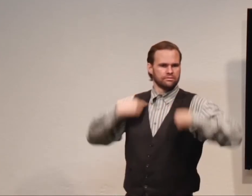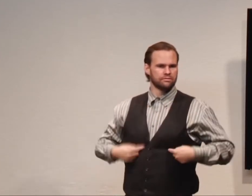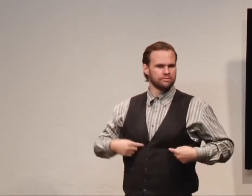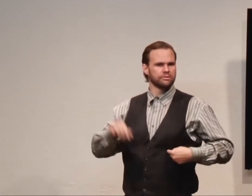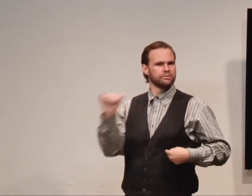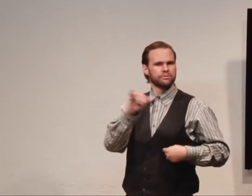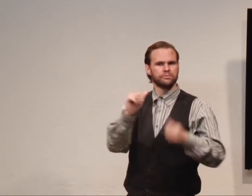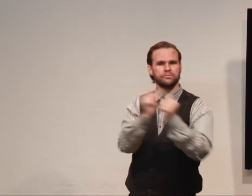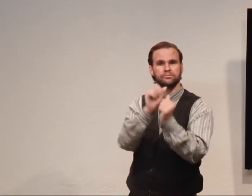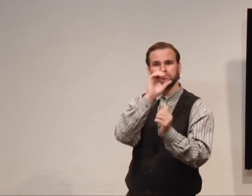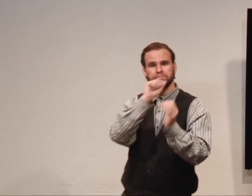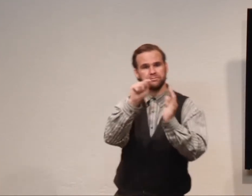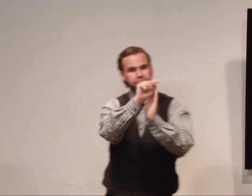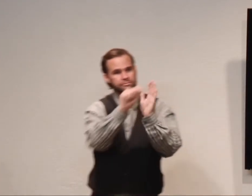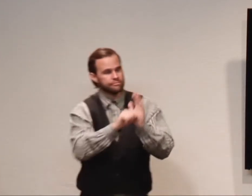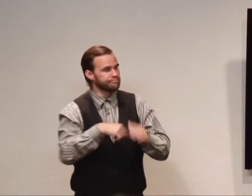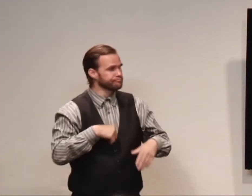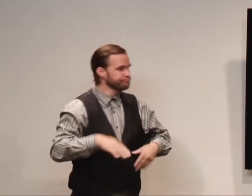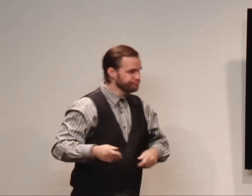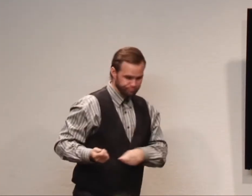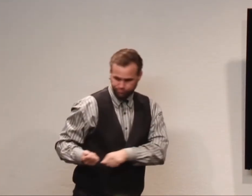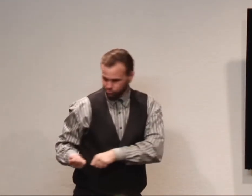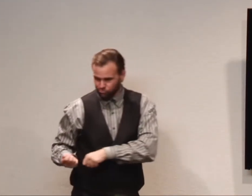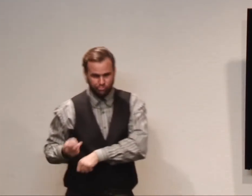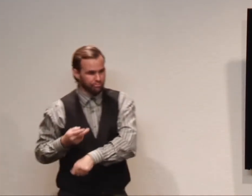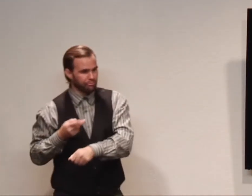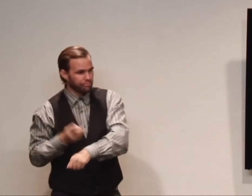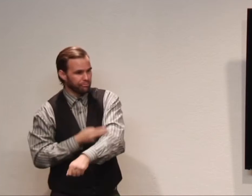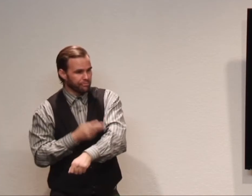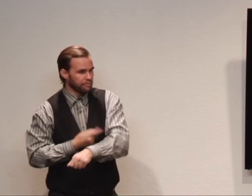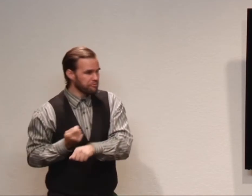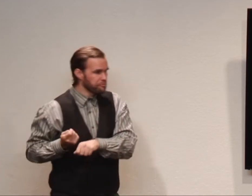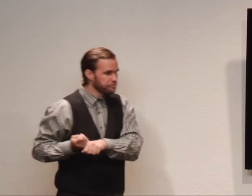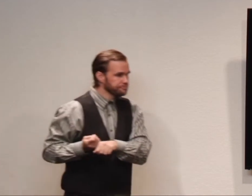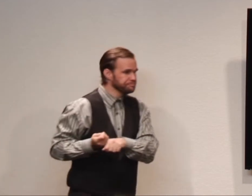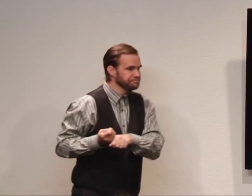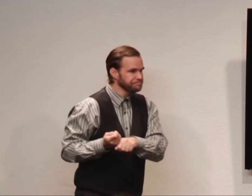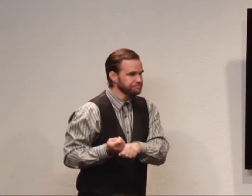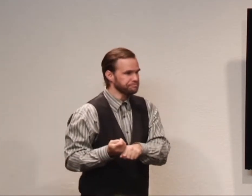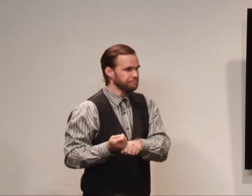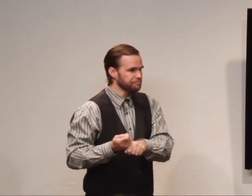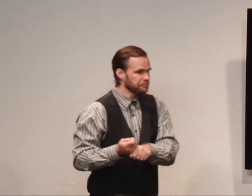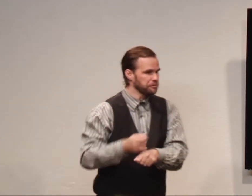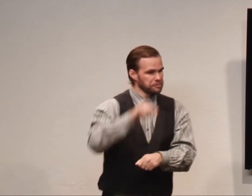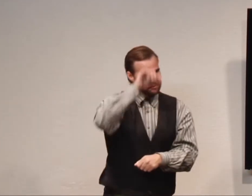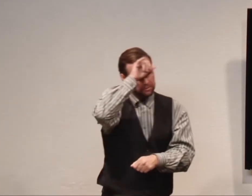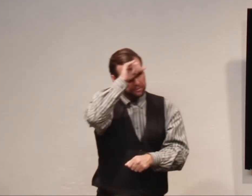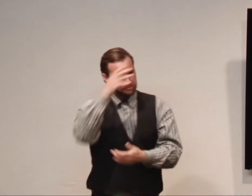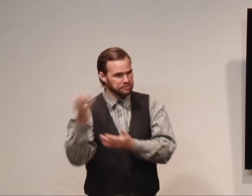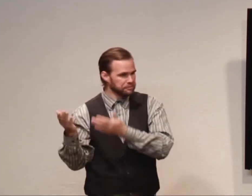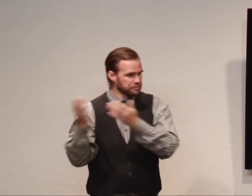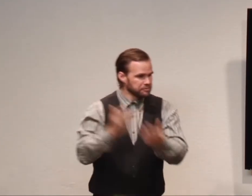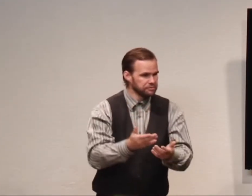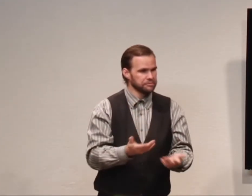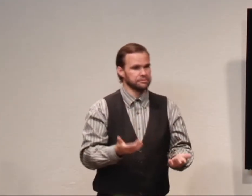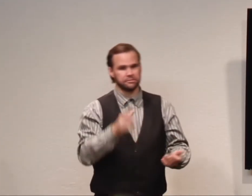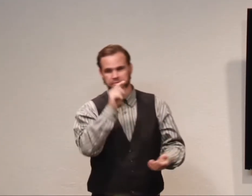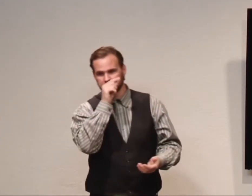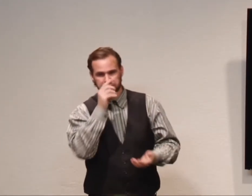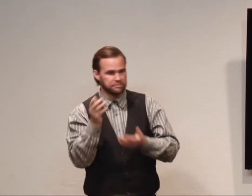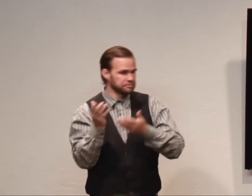advocate. He is the great high priest. So in the Old Testament, remember, the priest would take a lamb or a